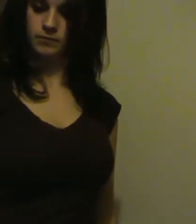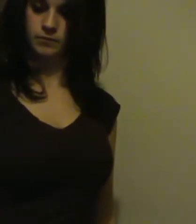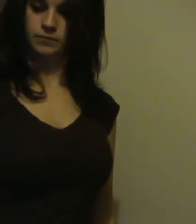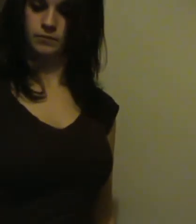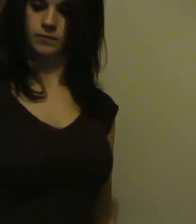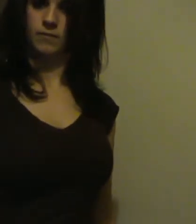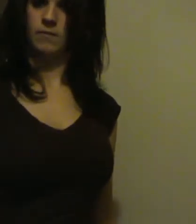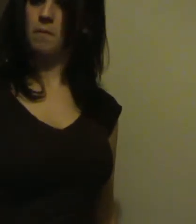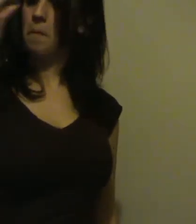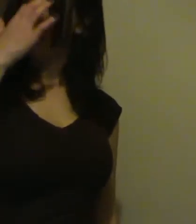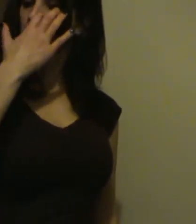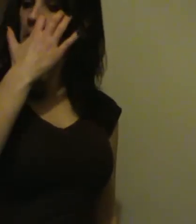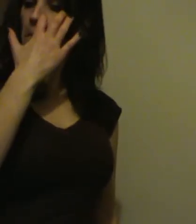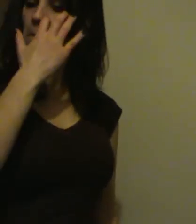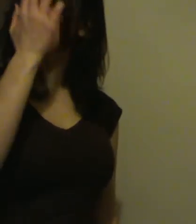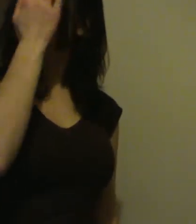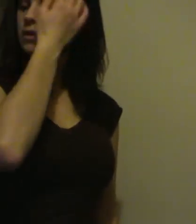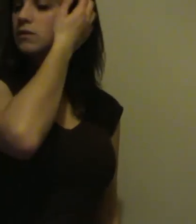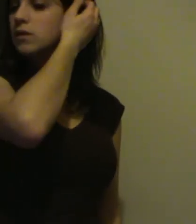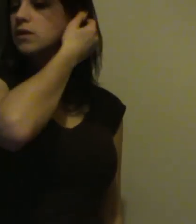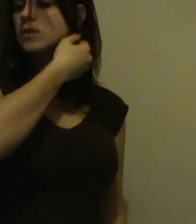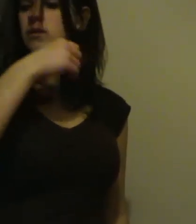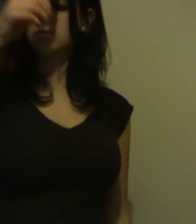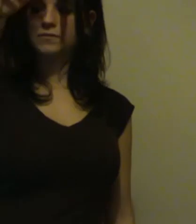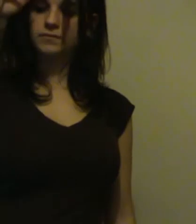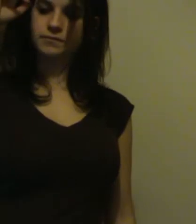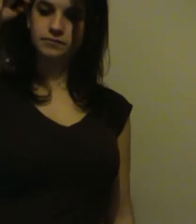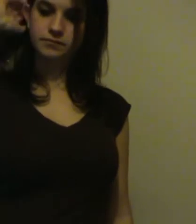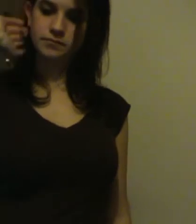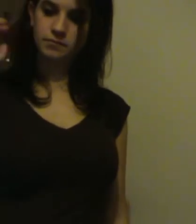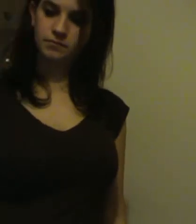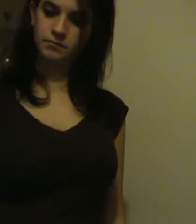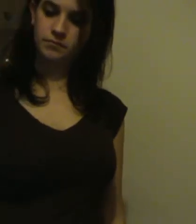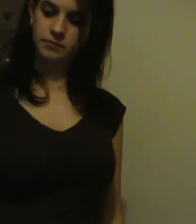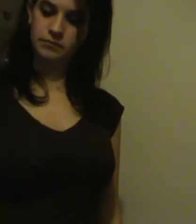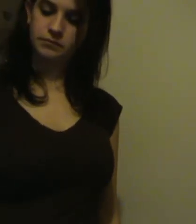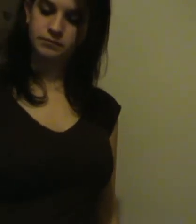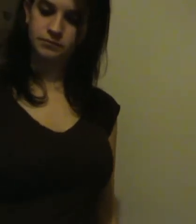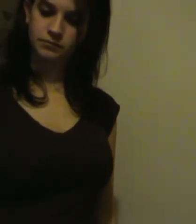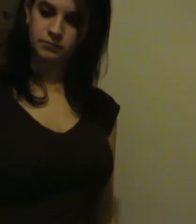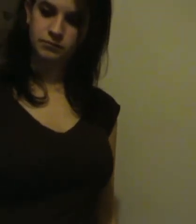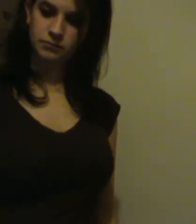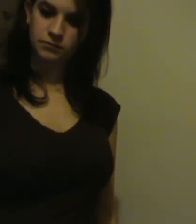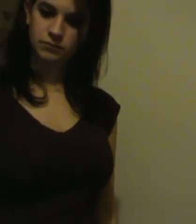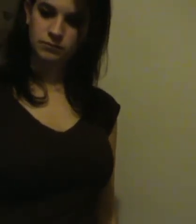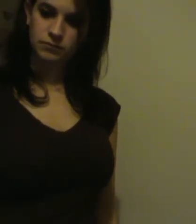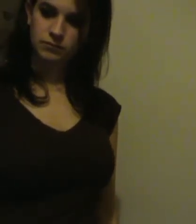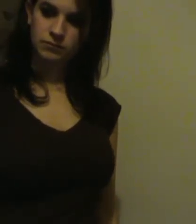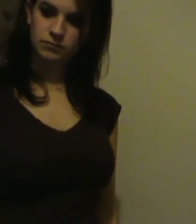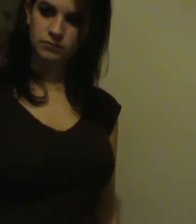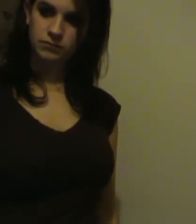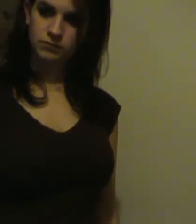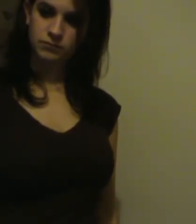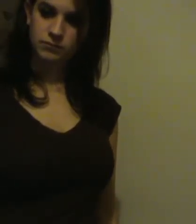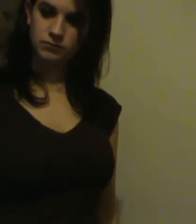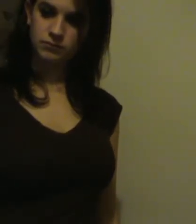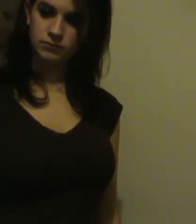depending on how much room you have on your plate or what's on your plate, you may have to move your fork and knife apart a little bit more or a little closer, and they can